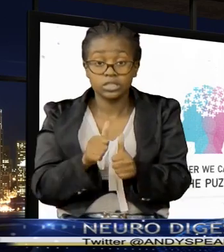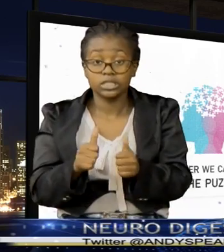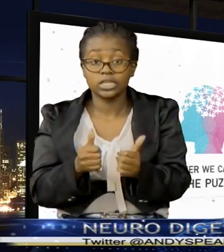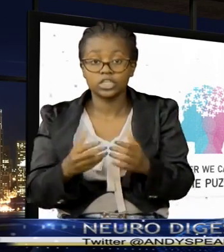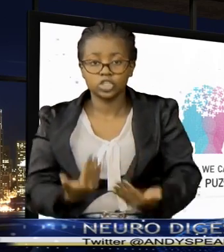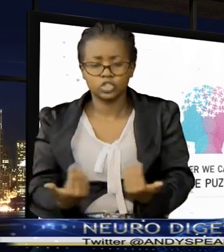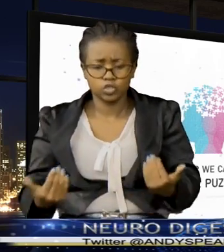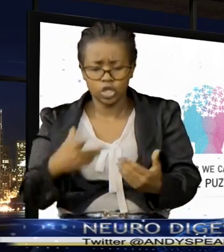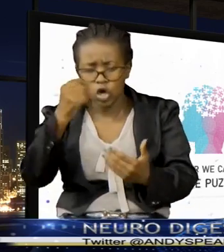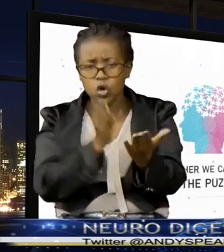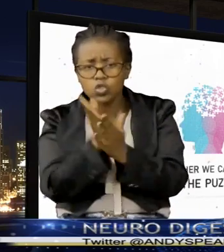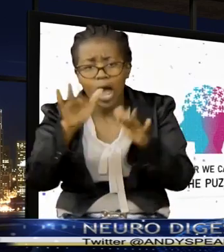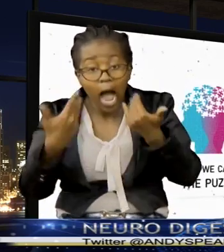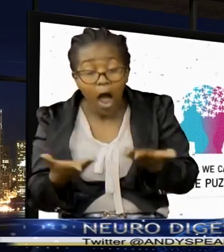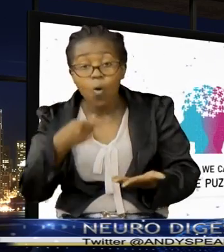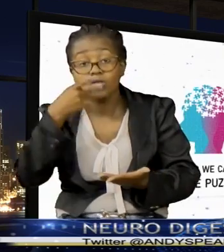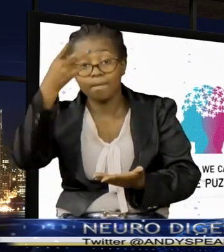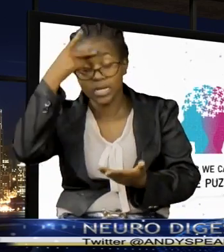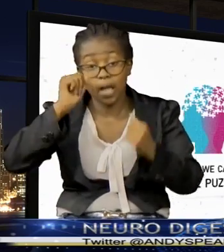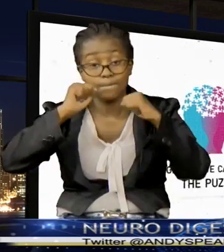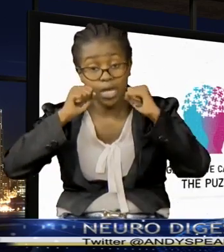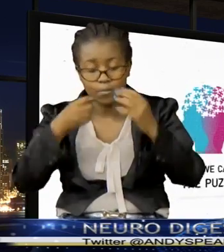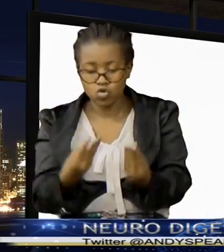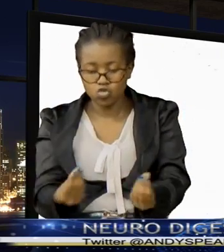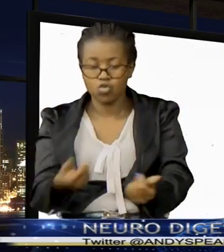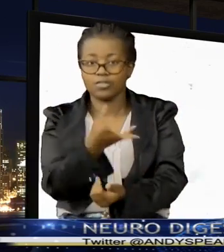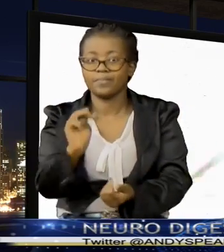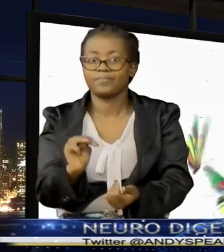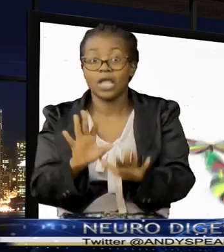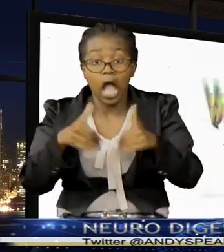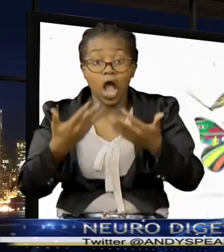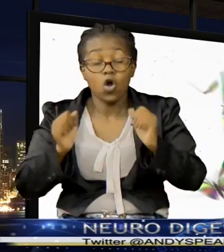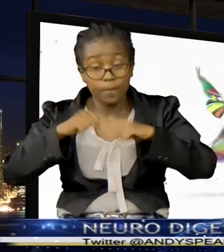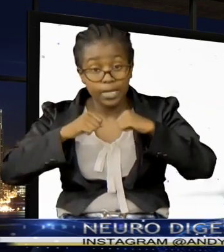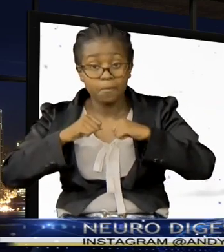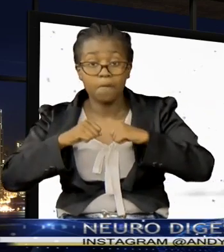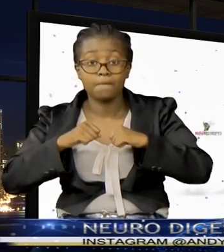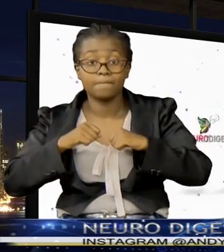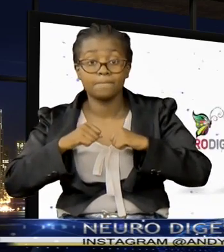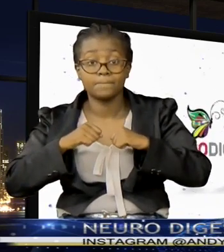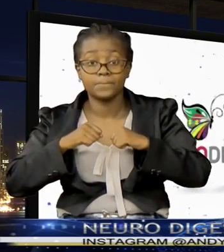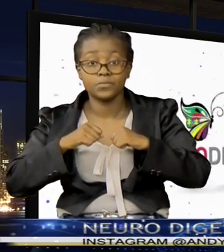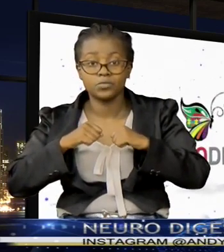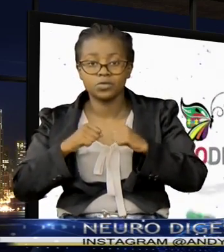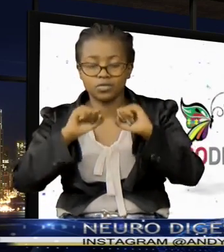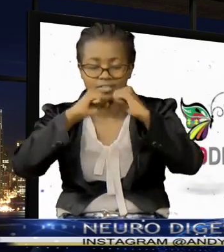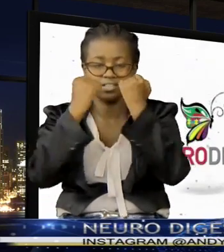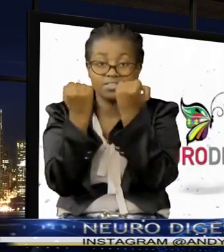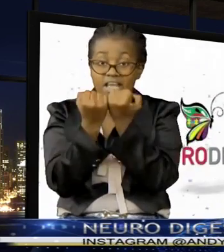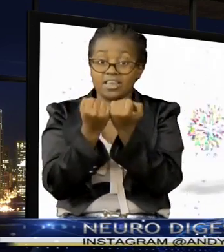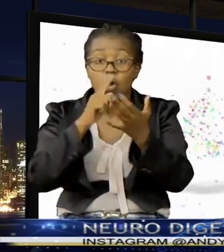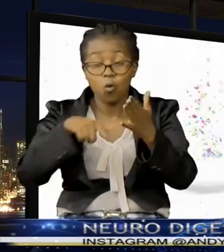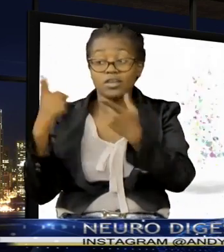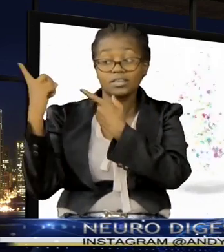go through and how, as a parent, you'll be able to deal with them and how you'll be able to adapt to society and what